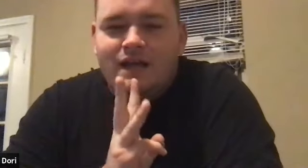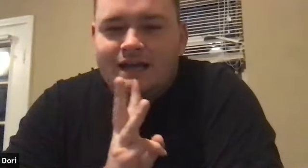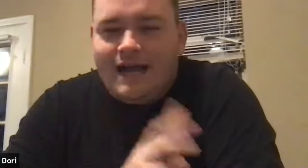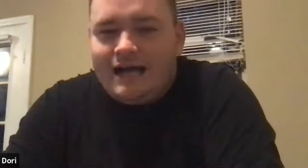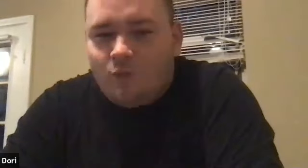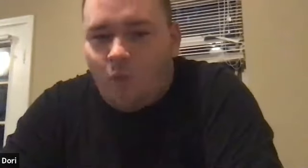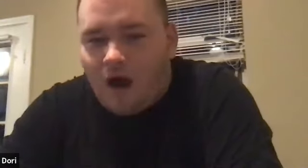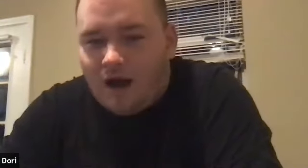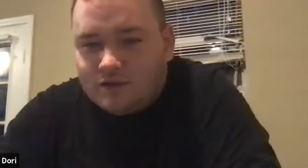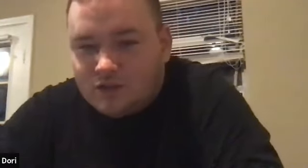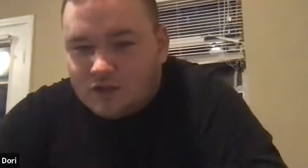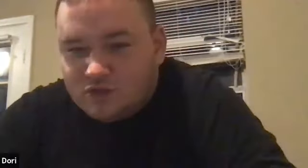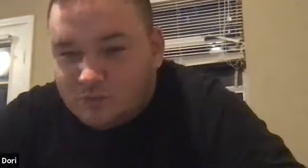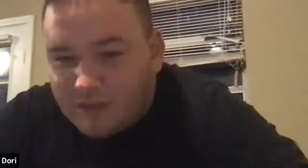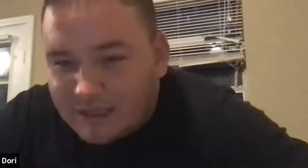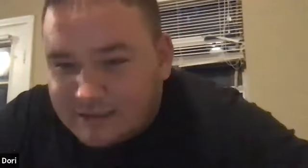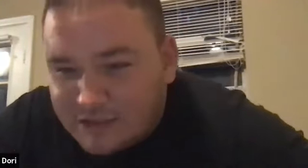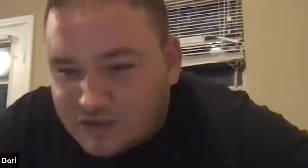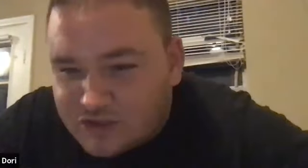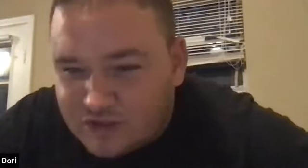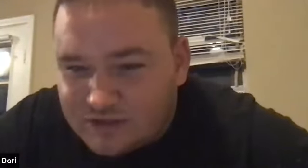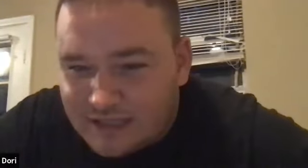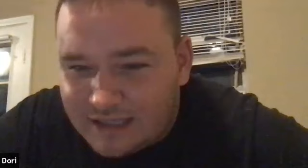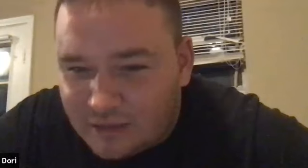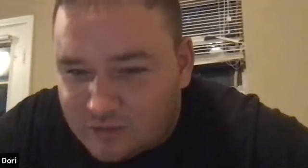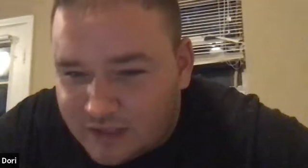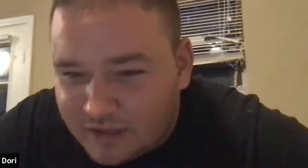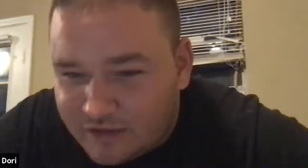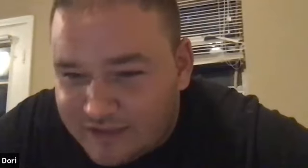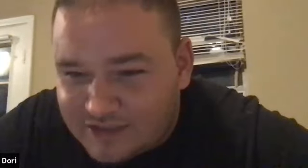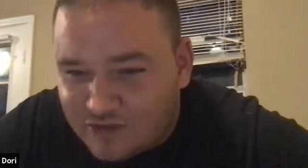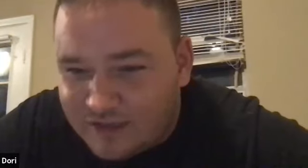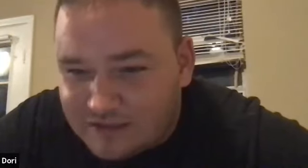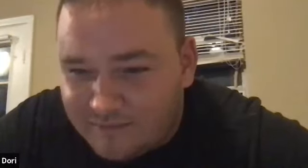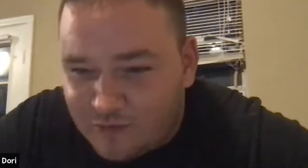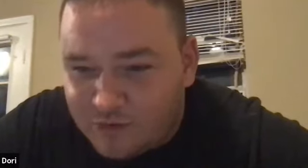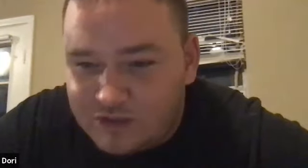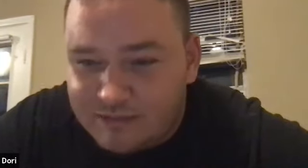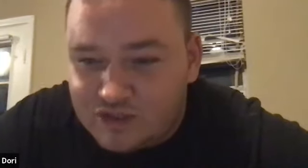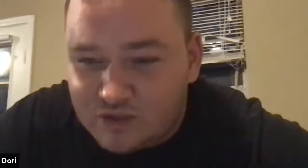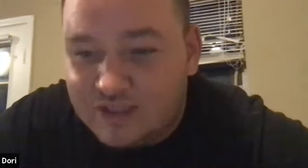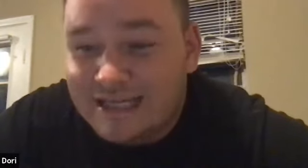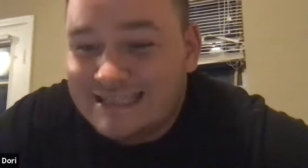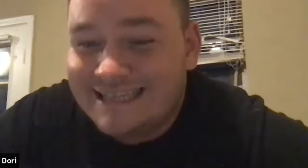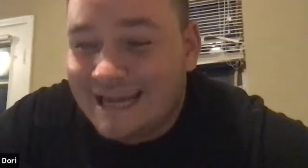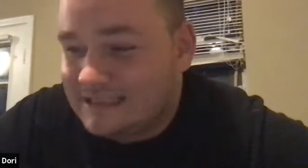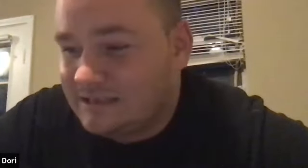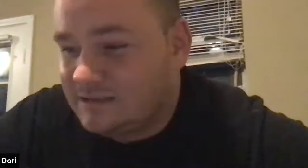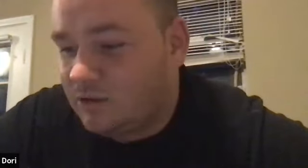Gotta have some water. Do you plan to teach your children sign language? I heard that it's great for pre-speech children. Yes. So